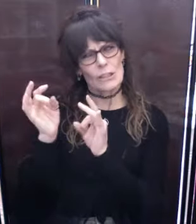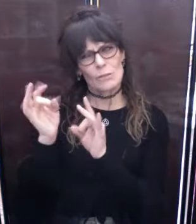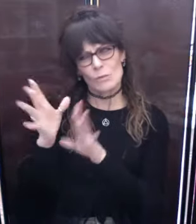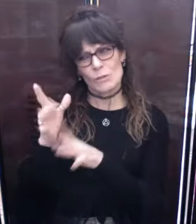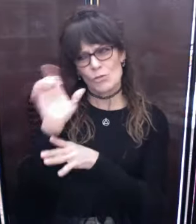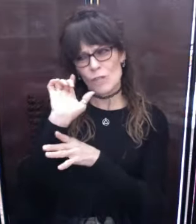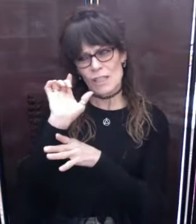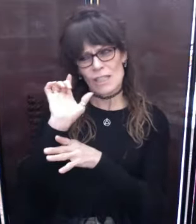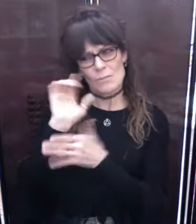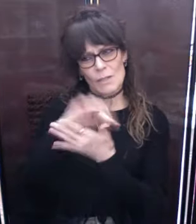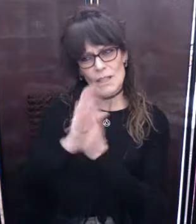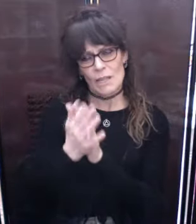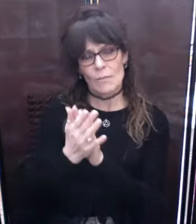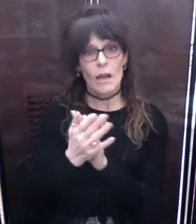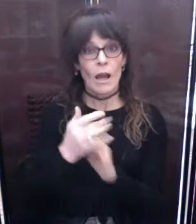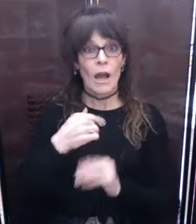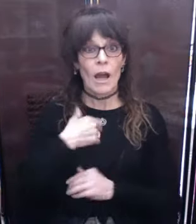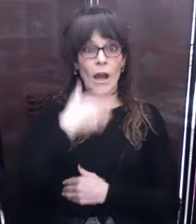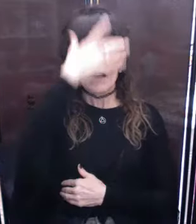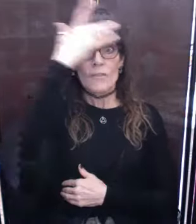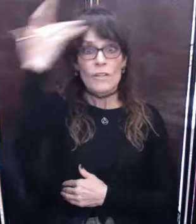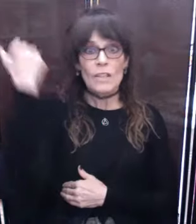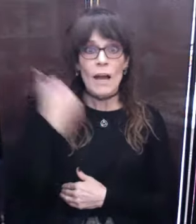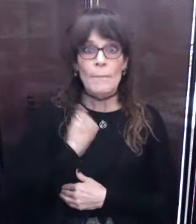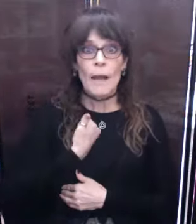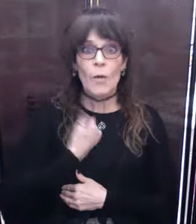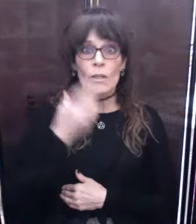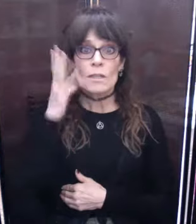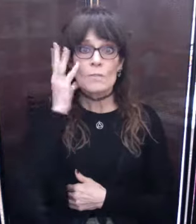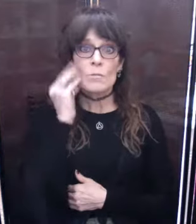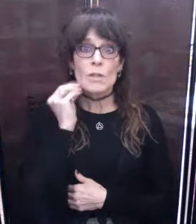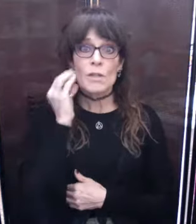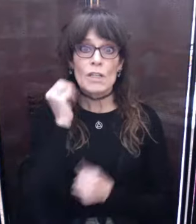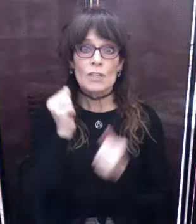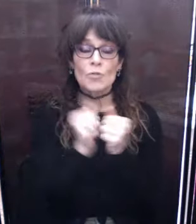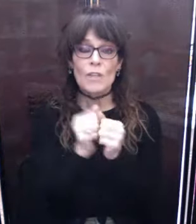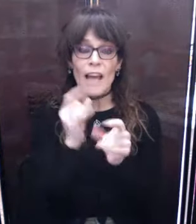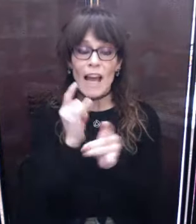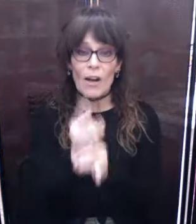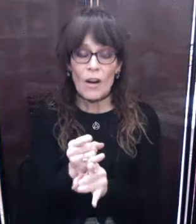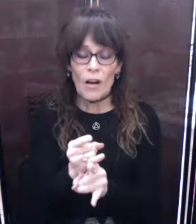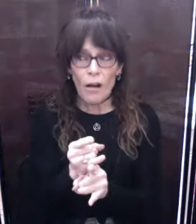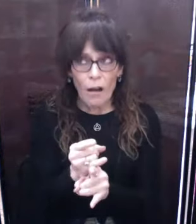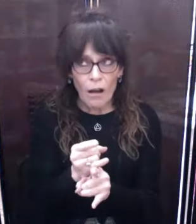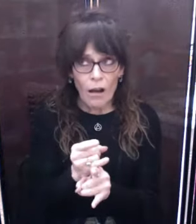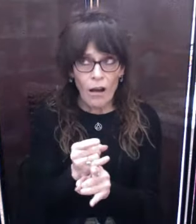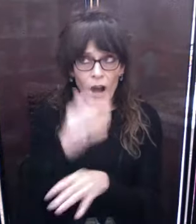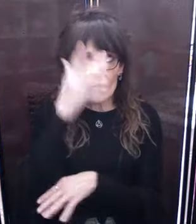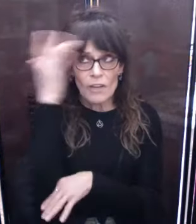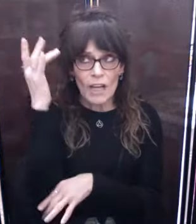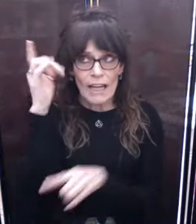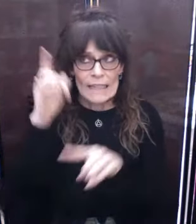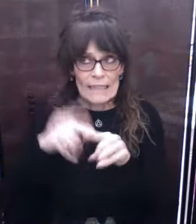my own experience with alcohol. I forgot that I'm not able to think it through. I forgot